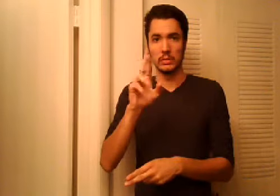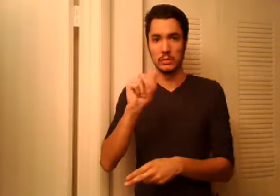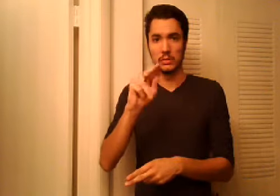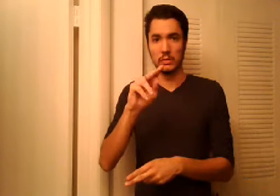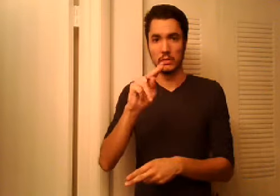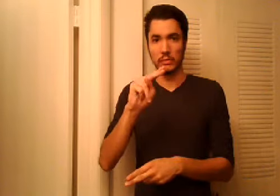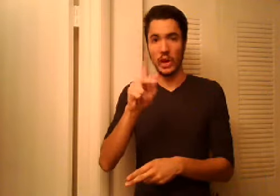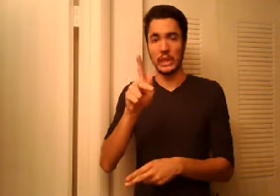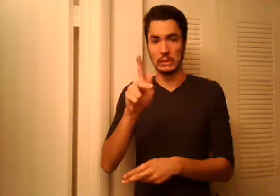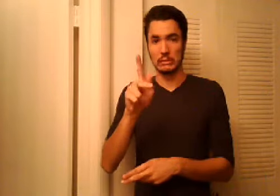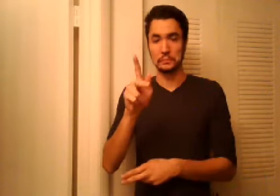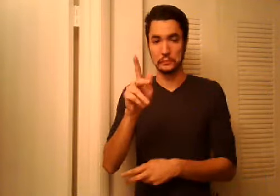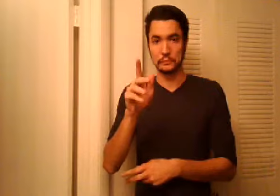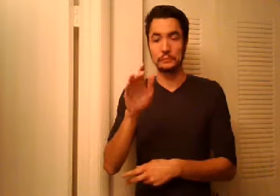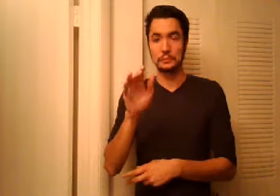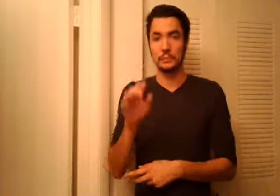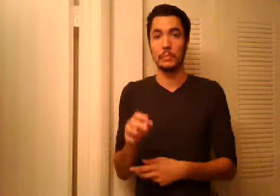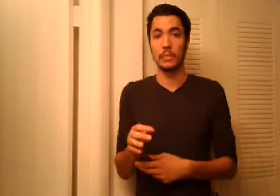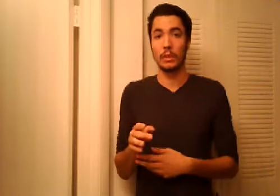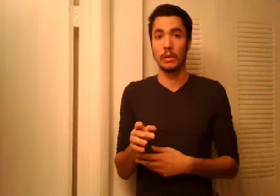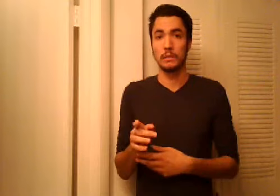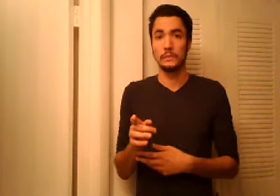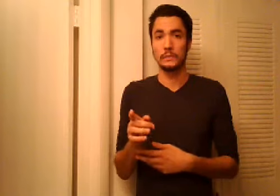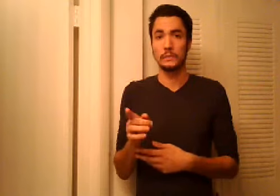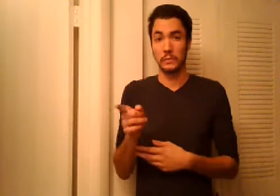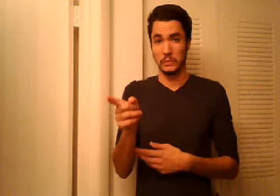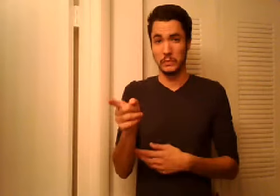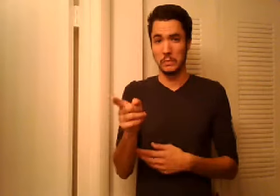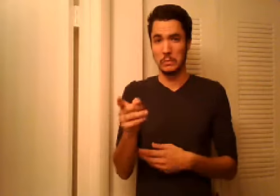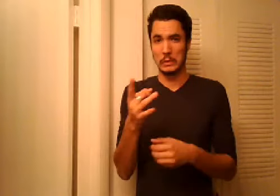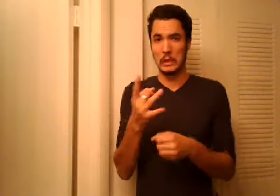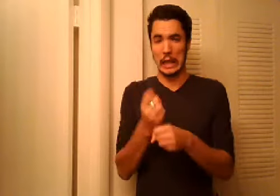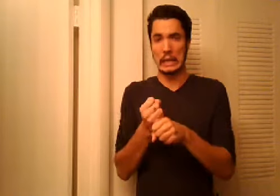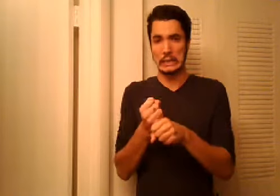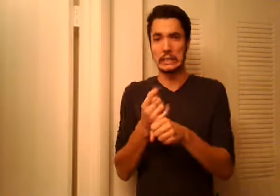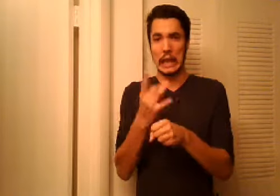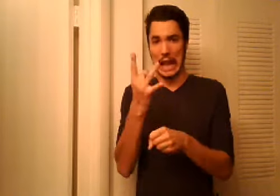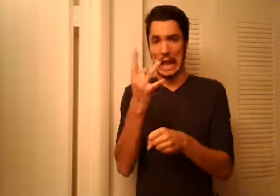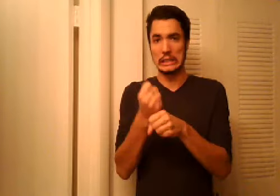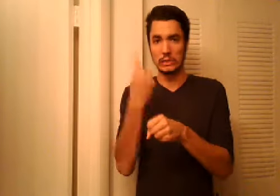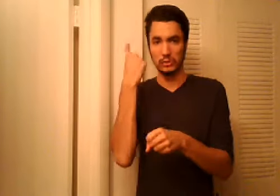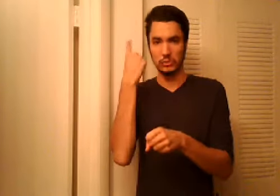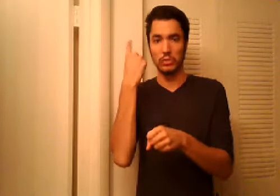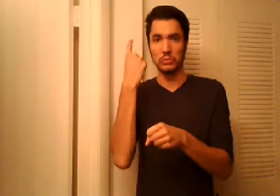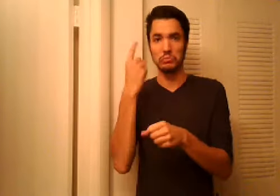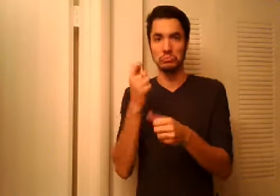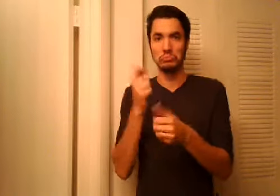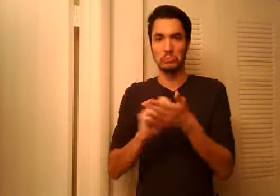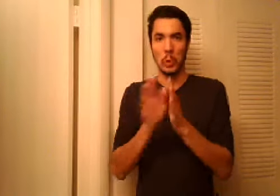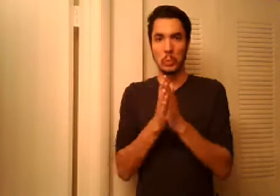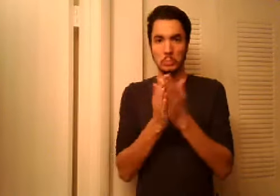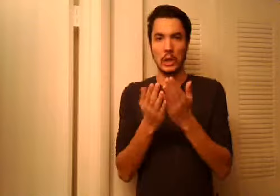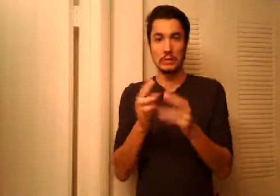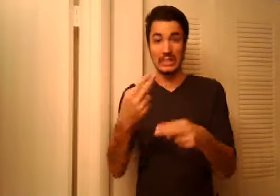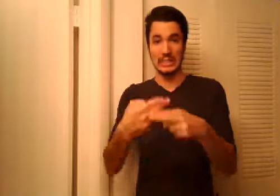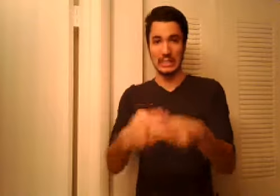Okay. Thomas Frank, about 8 years ago, wrote a book called What's the Matter with Kansas? I talked about this already. I talked about What's the Matter with